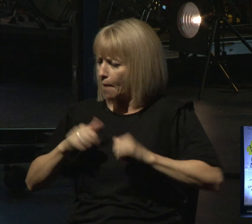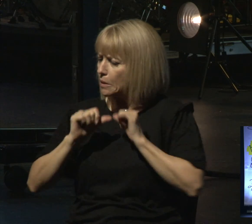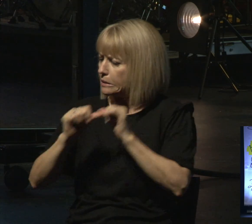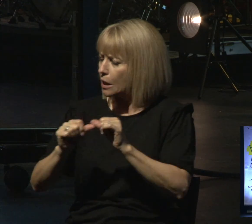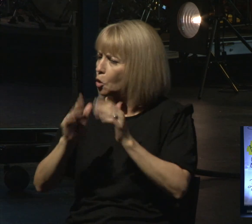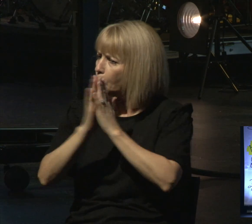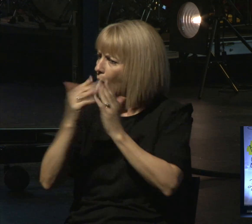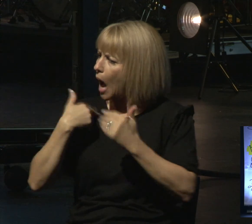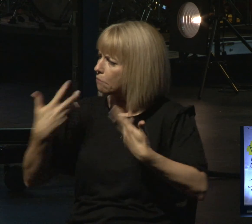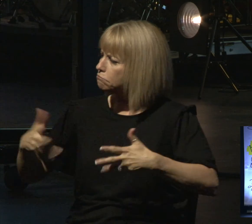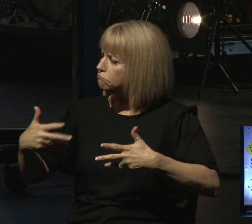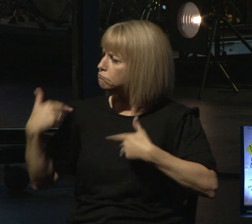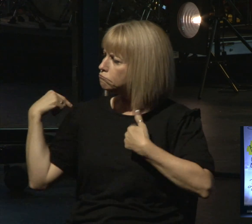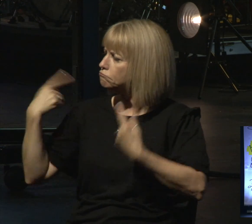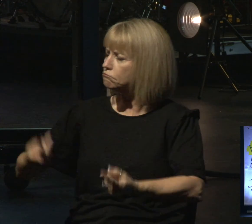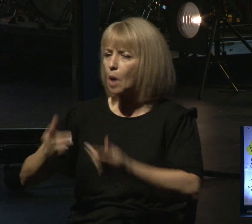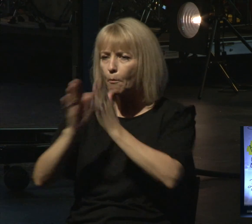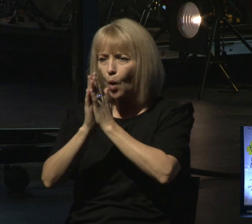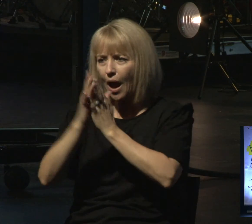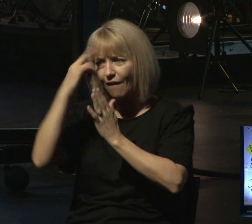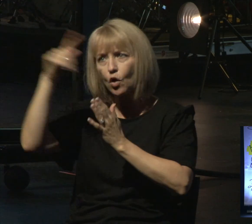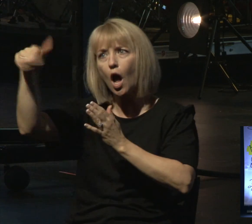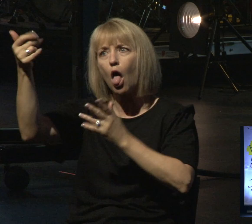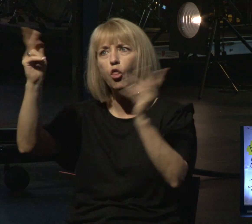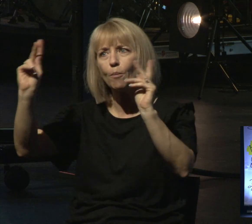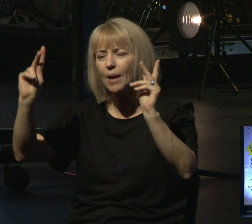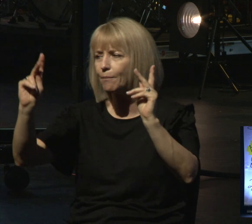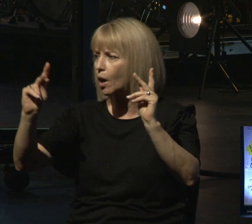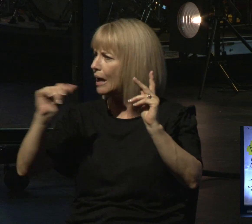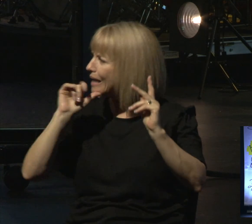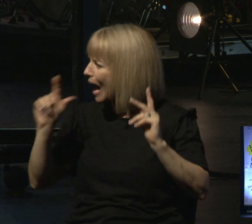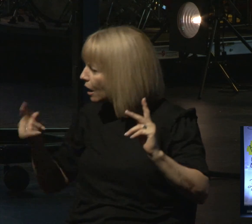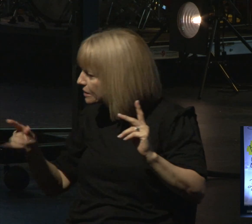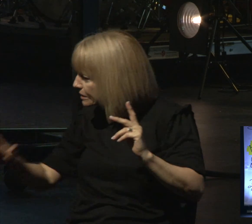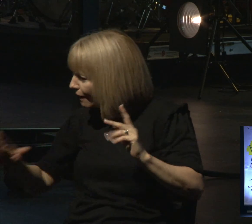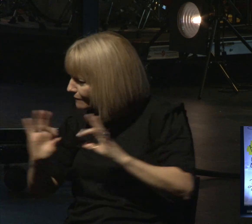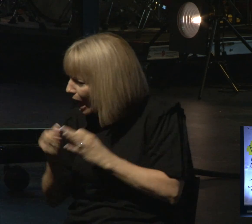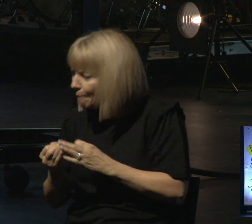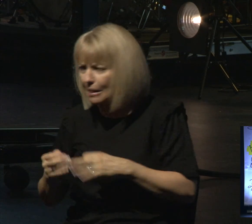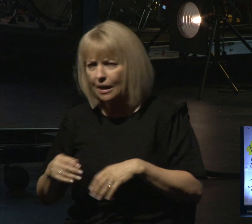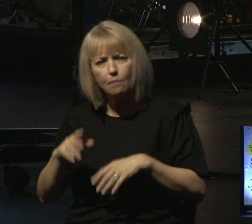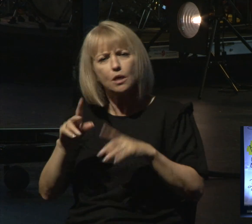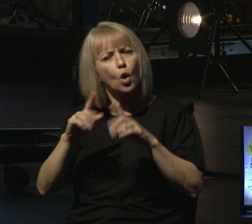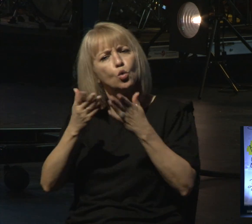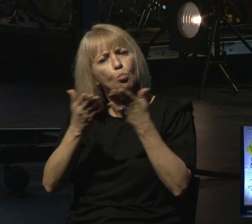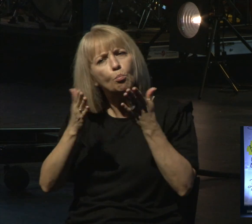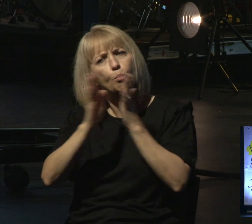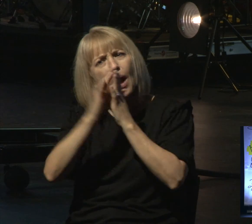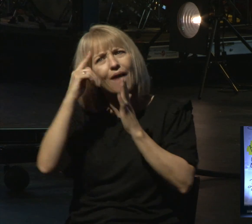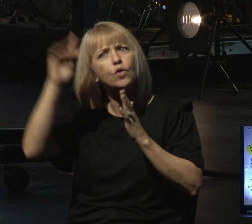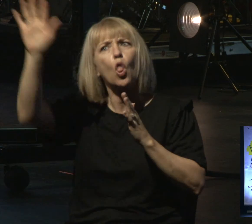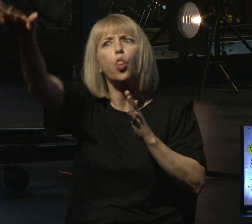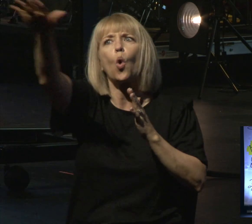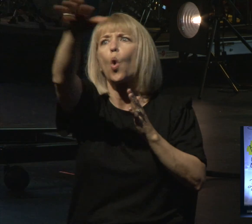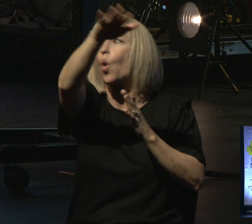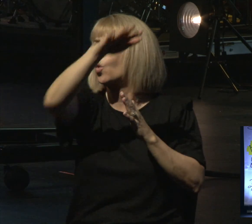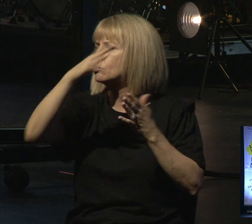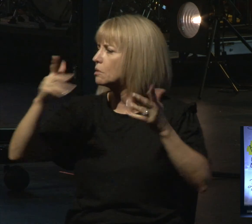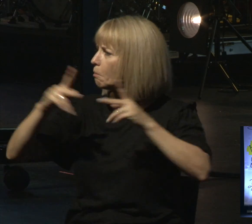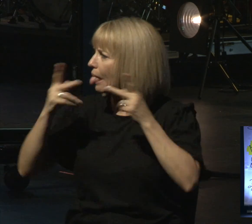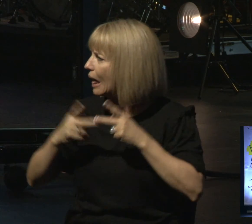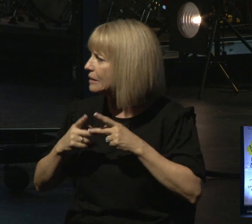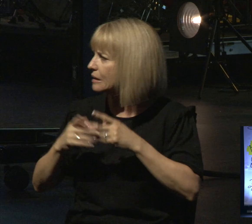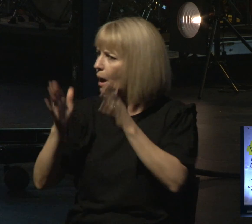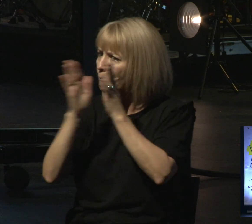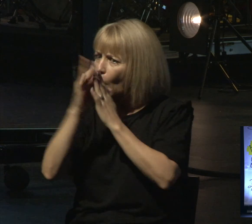praying regularly for those outside of this church. Not just my family, but for those people that we served in those organizations that we served yesterday, and praying for